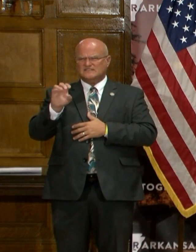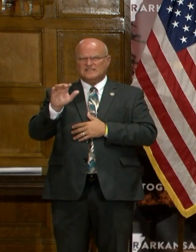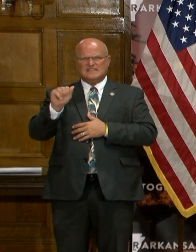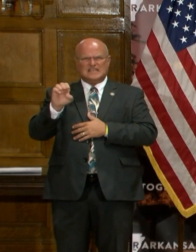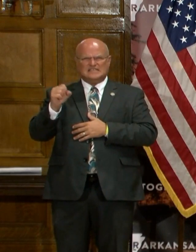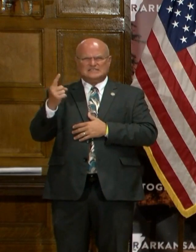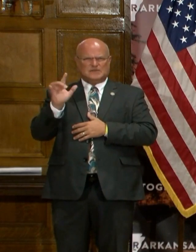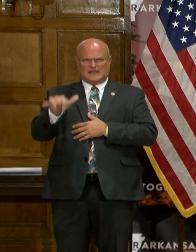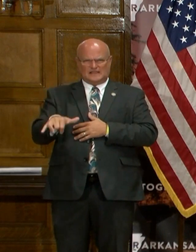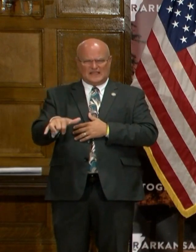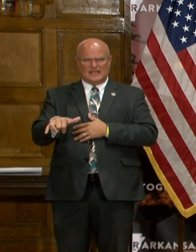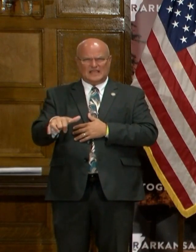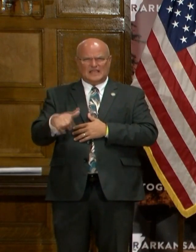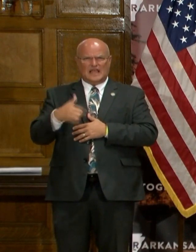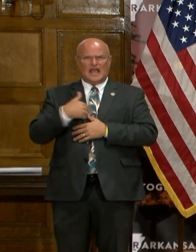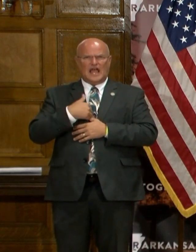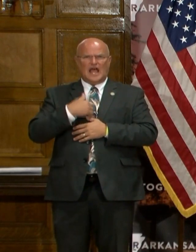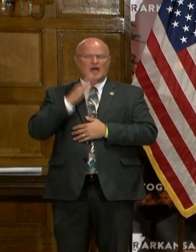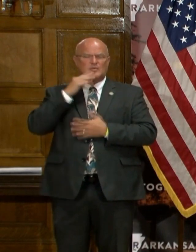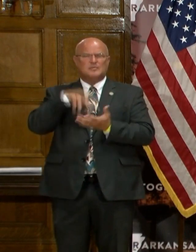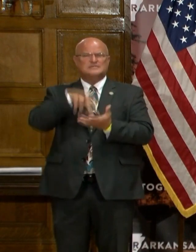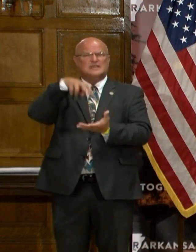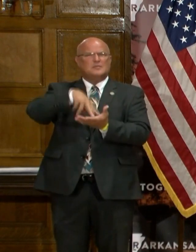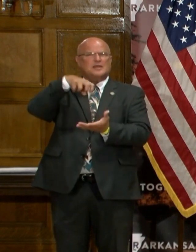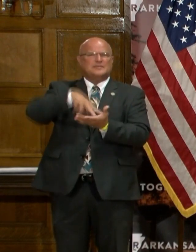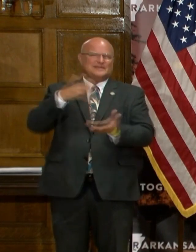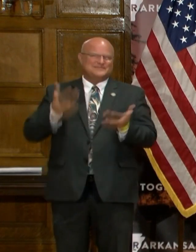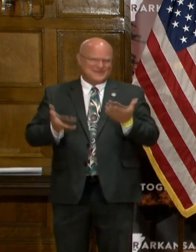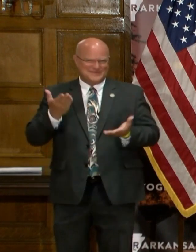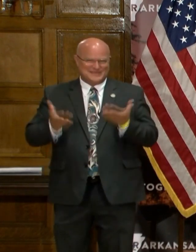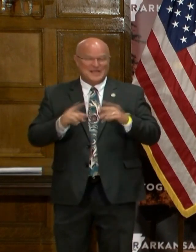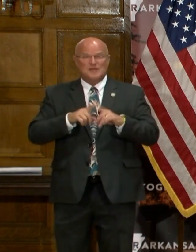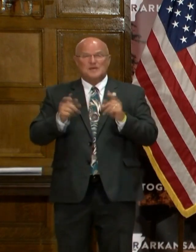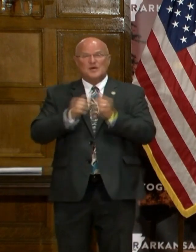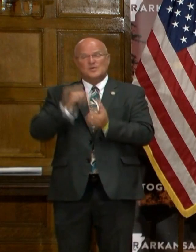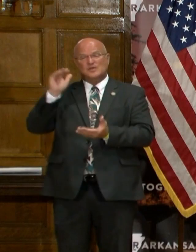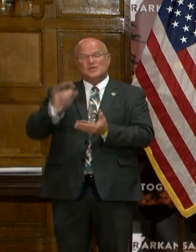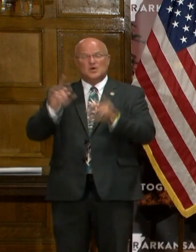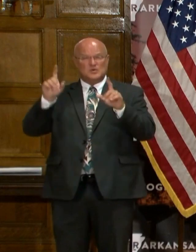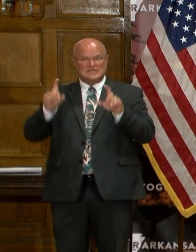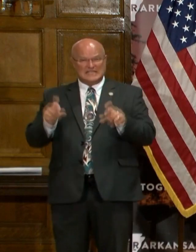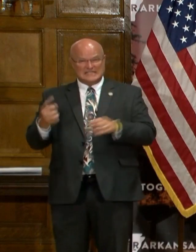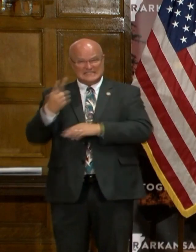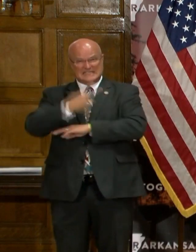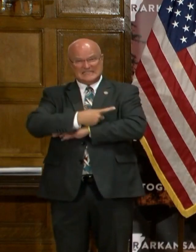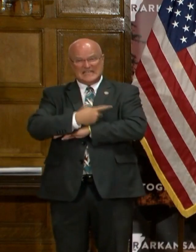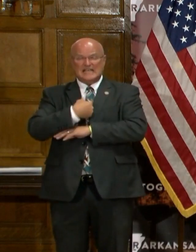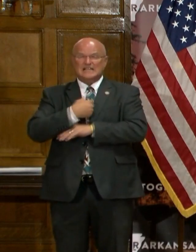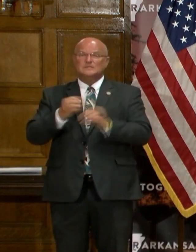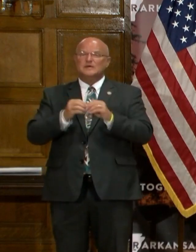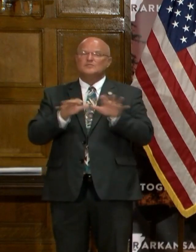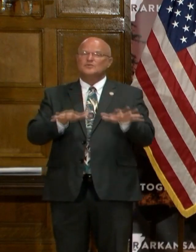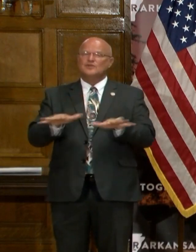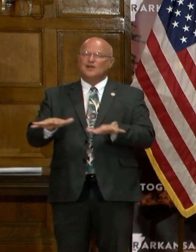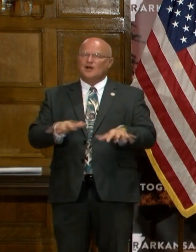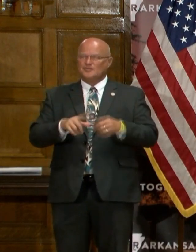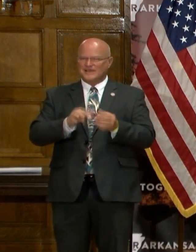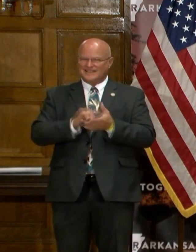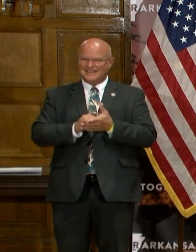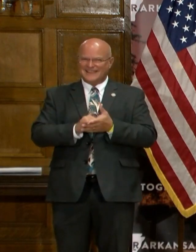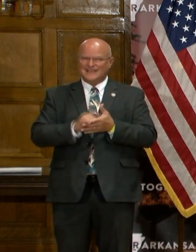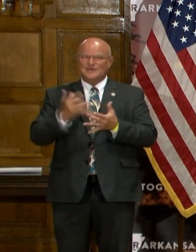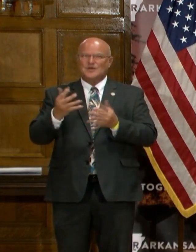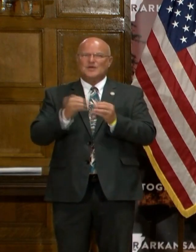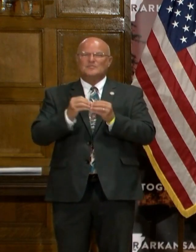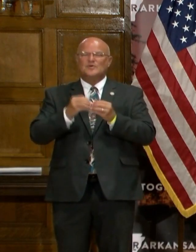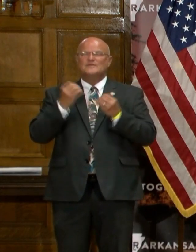cases, something like that, I would have been probably jumping up down. But with a lower testing day, I'm a little bit more calm about that, and we wait